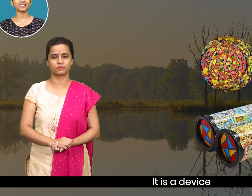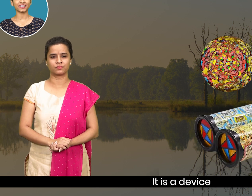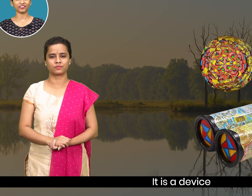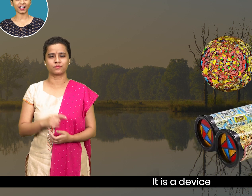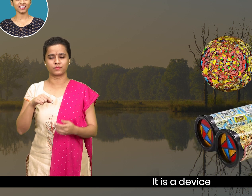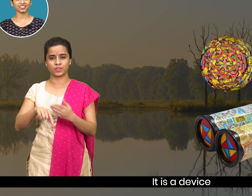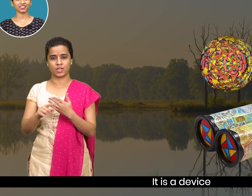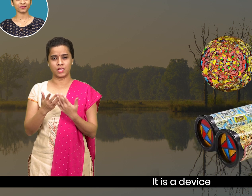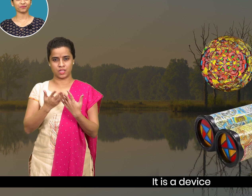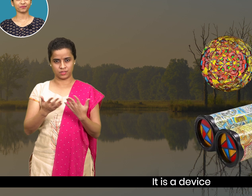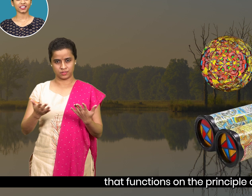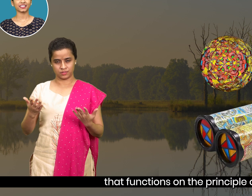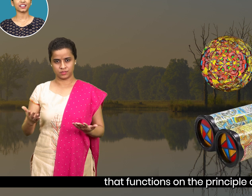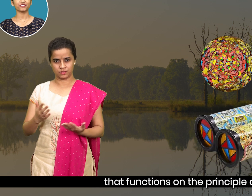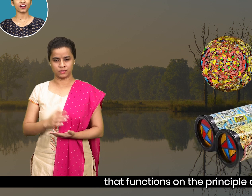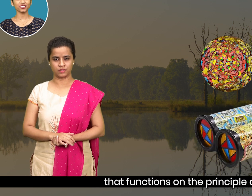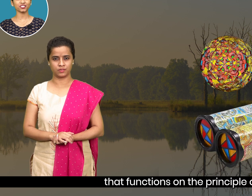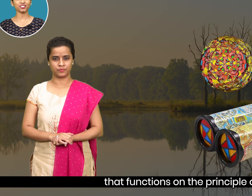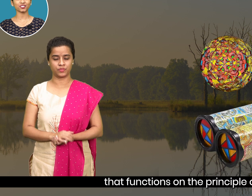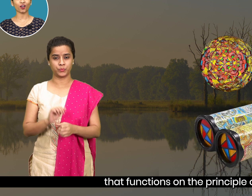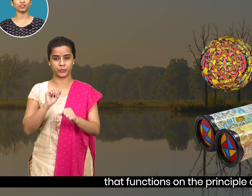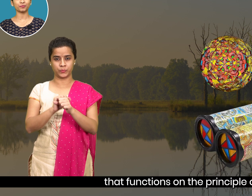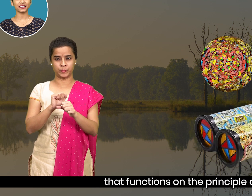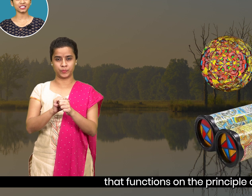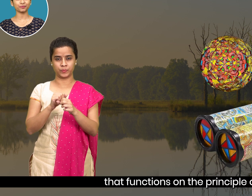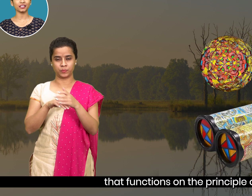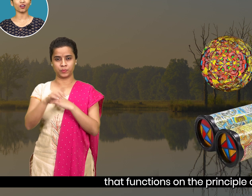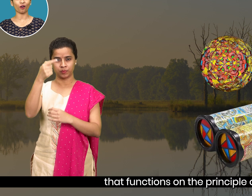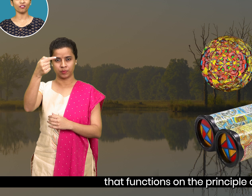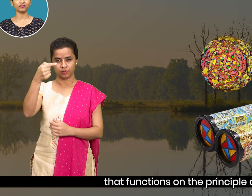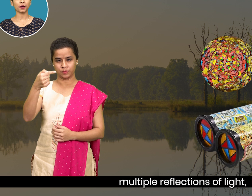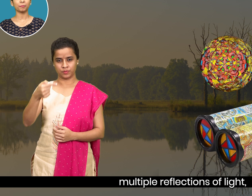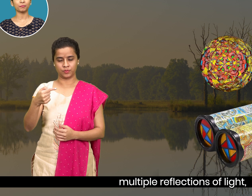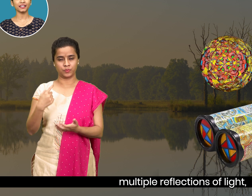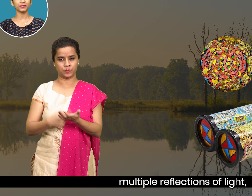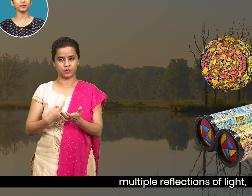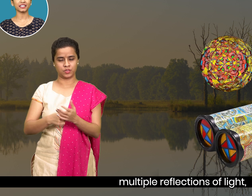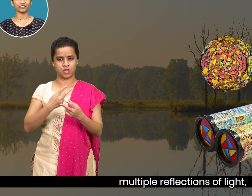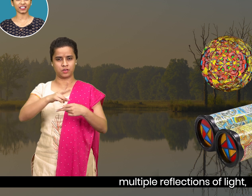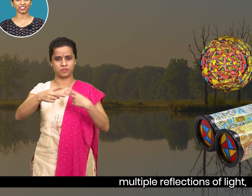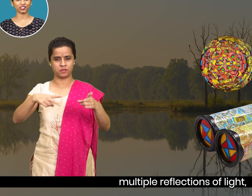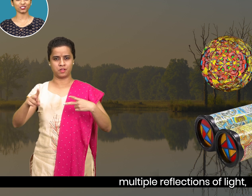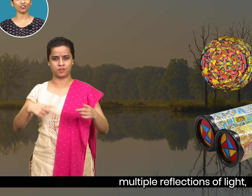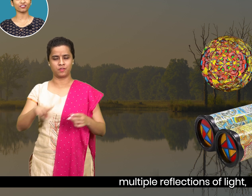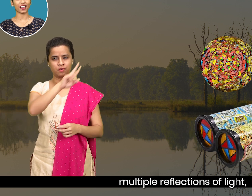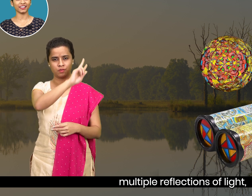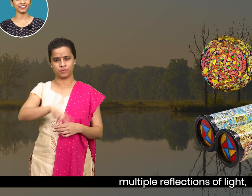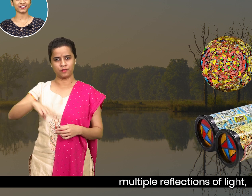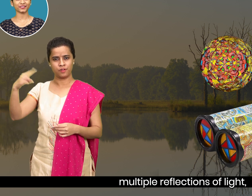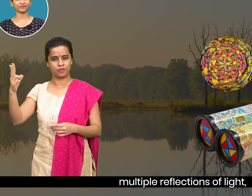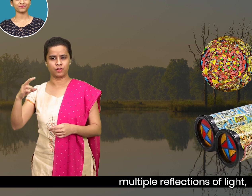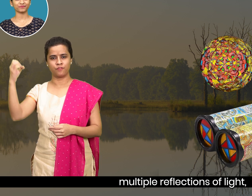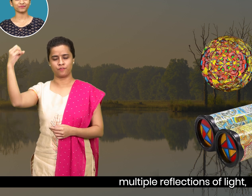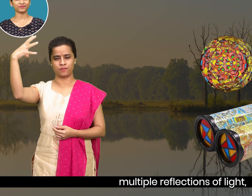It is a device that functions on the principle of multiple reflections of